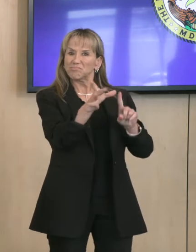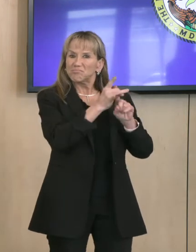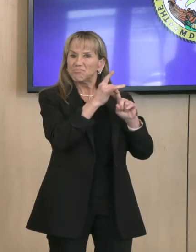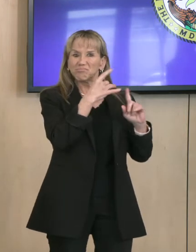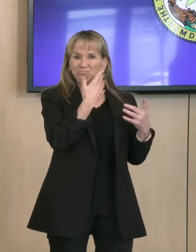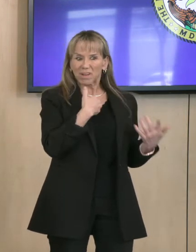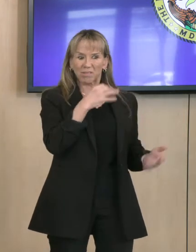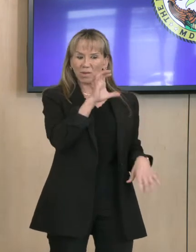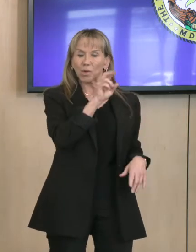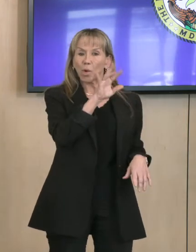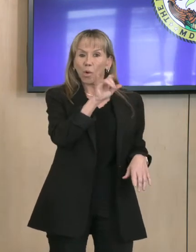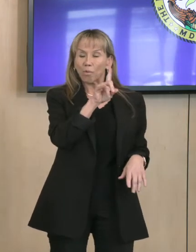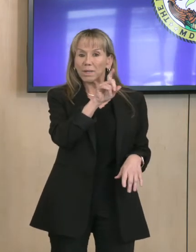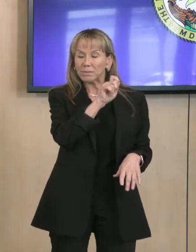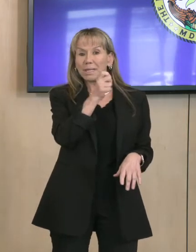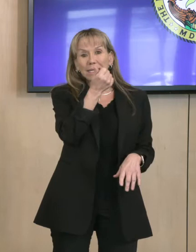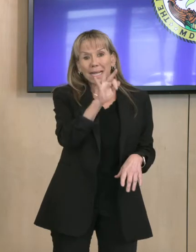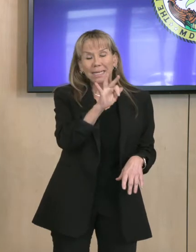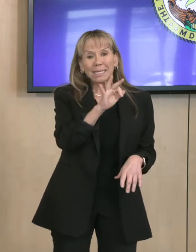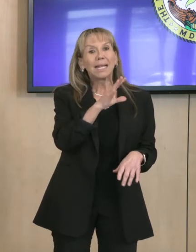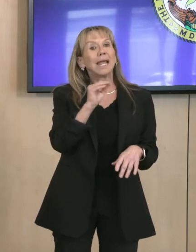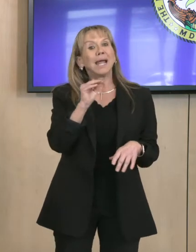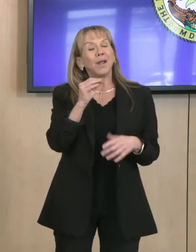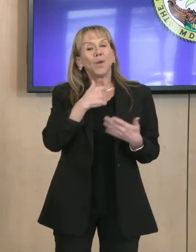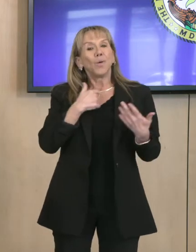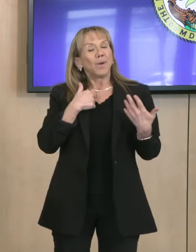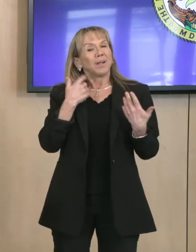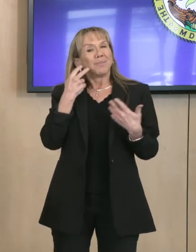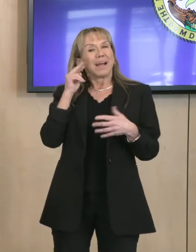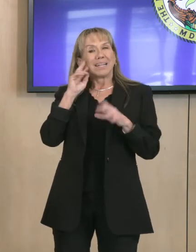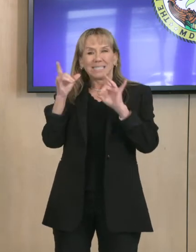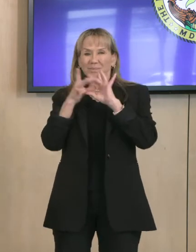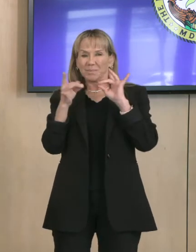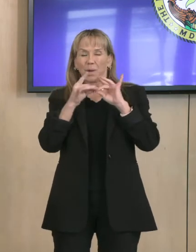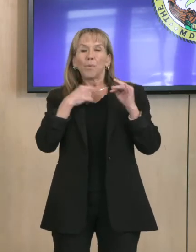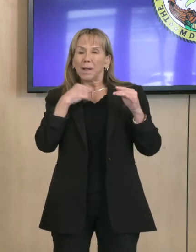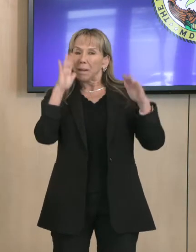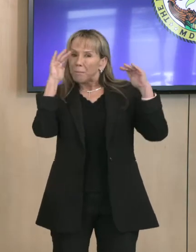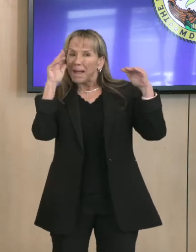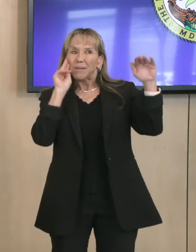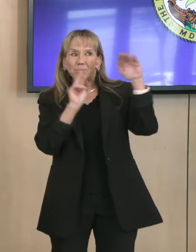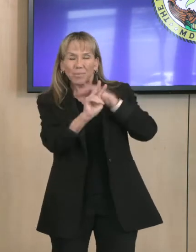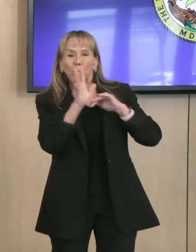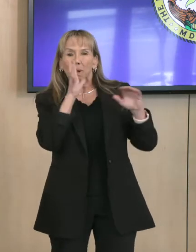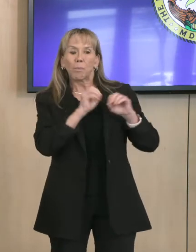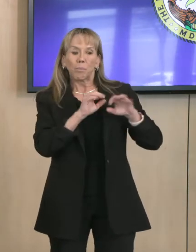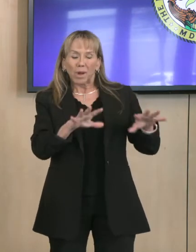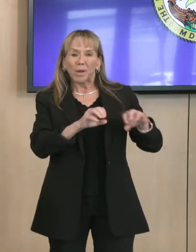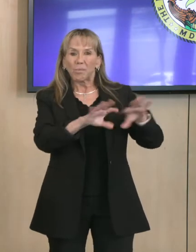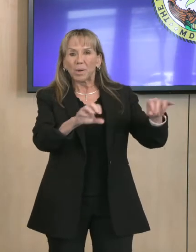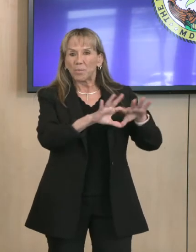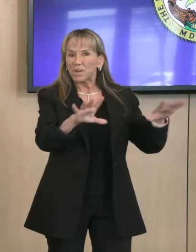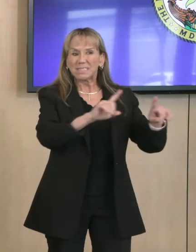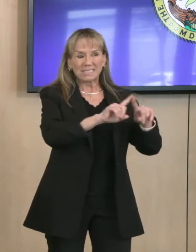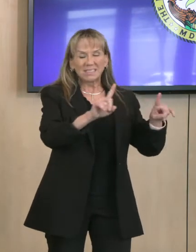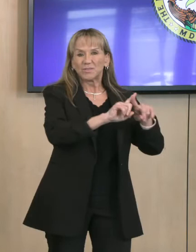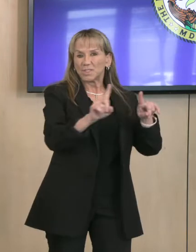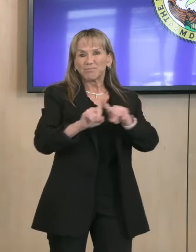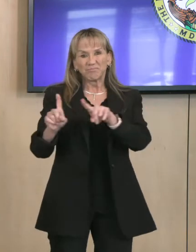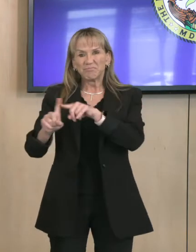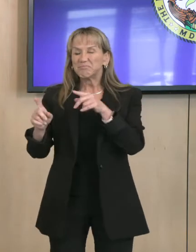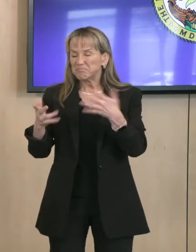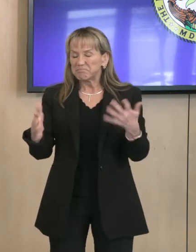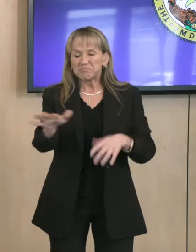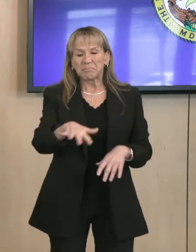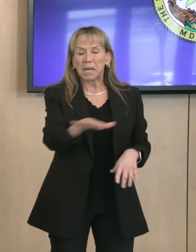day, this is something we expected to happen with community spread of the virus. We anticipated there would be employees